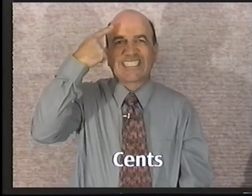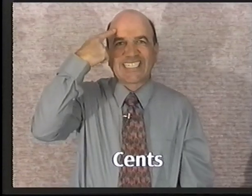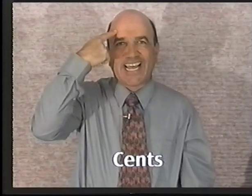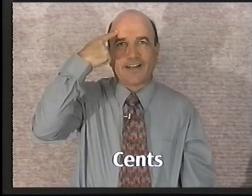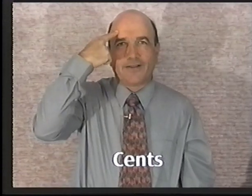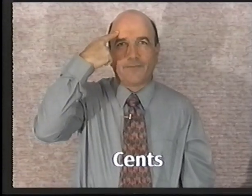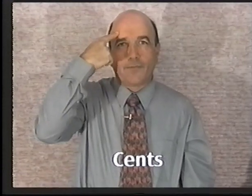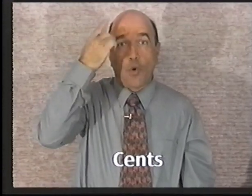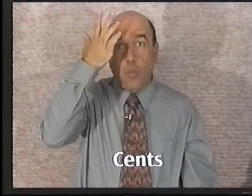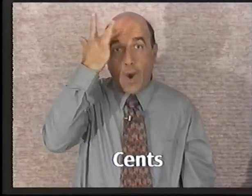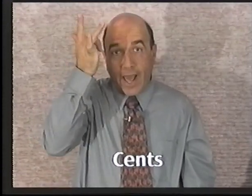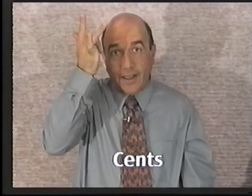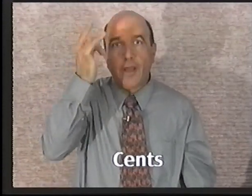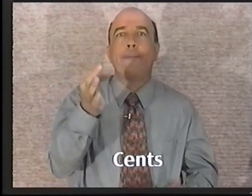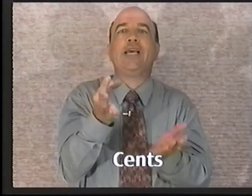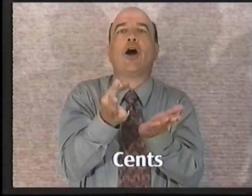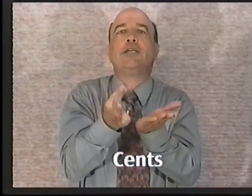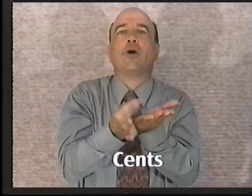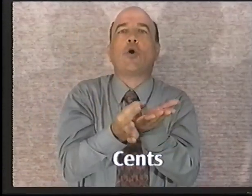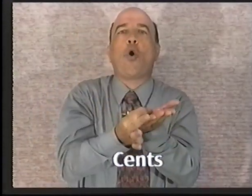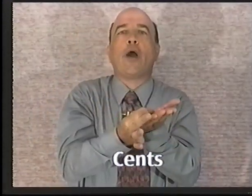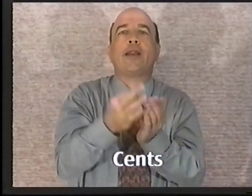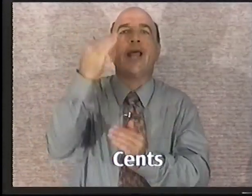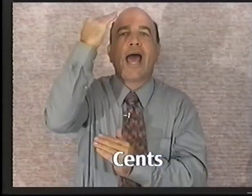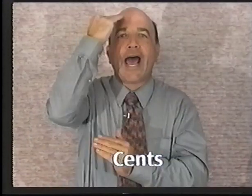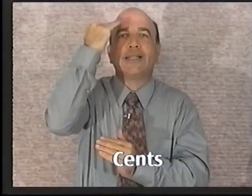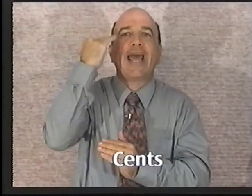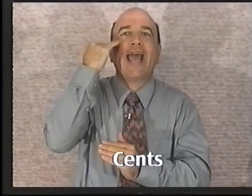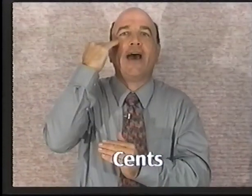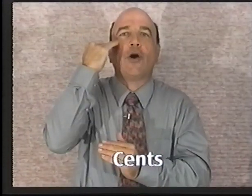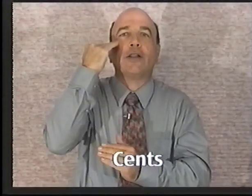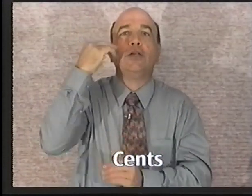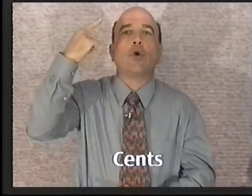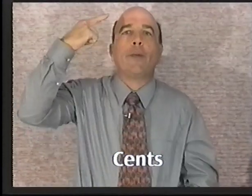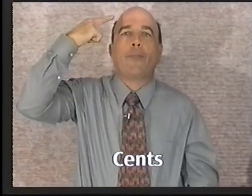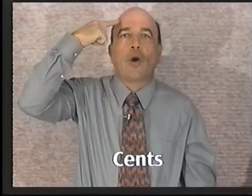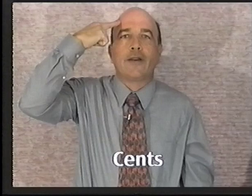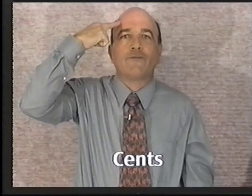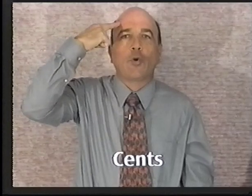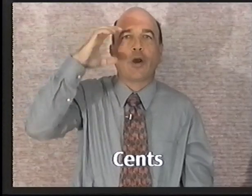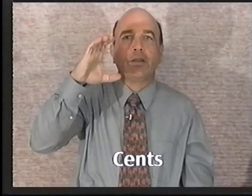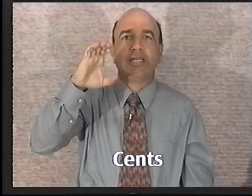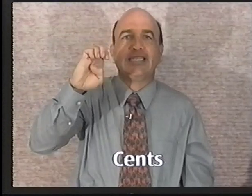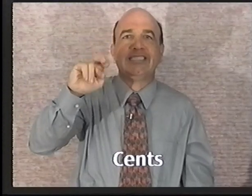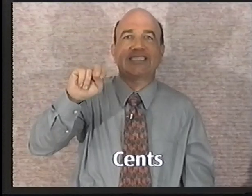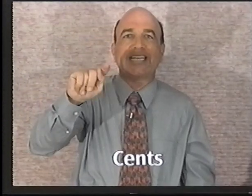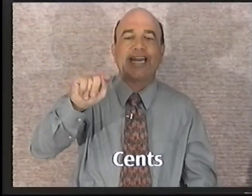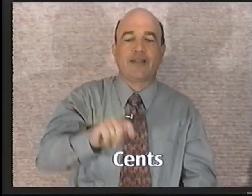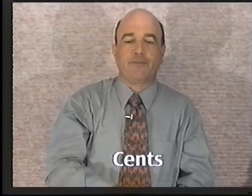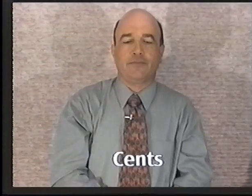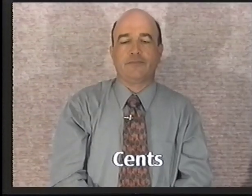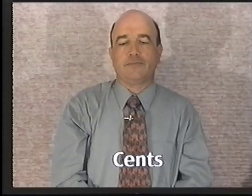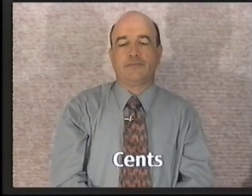Cent. Why? Because a coin has a head on it, so we point for cent.